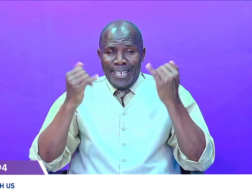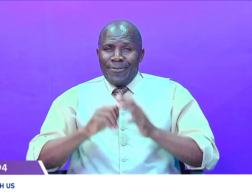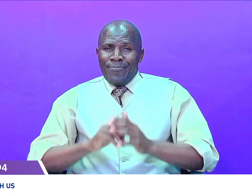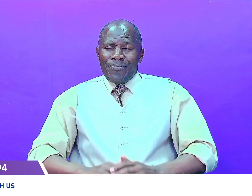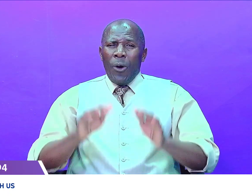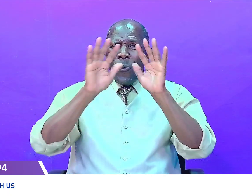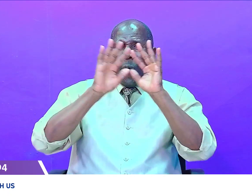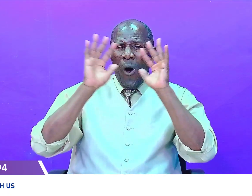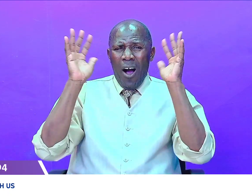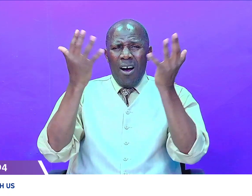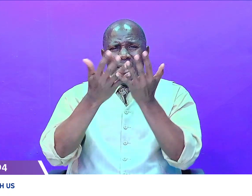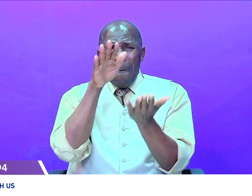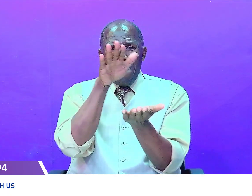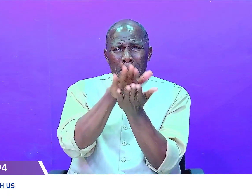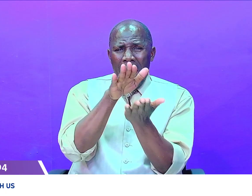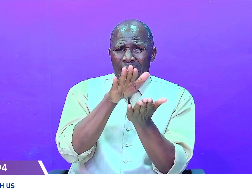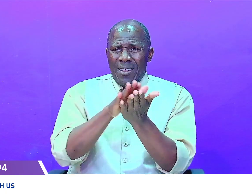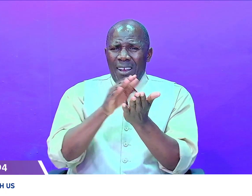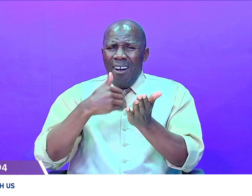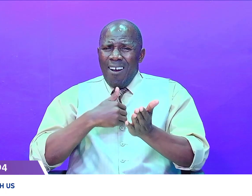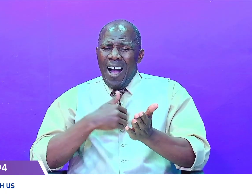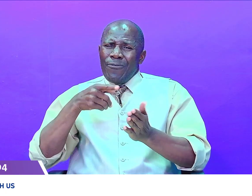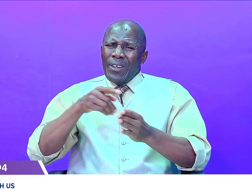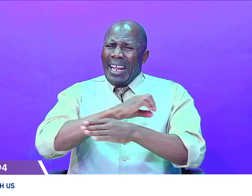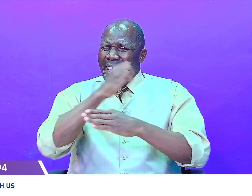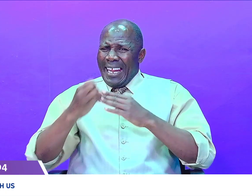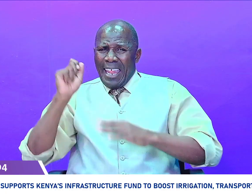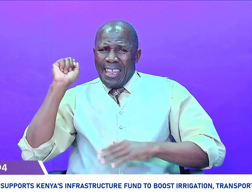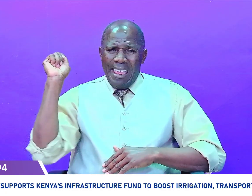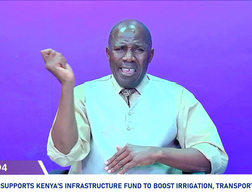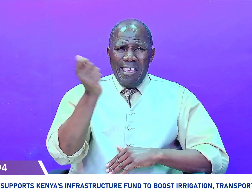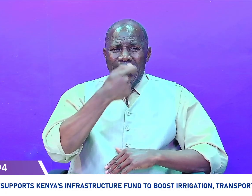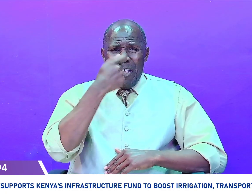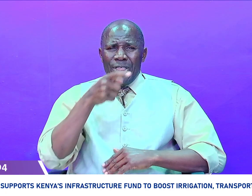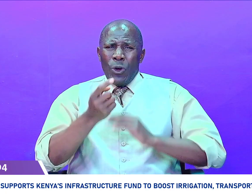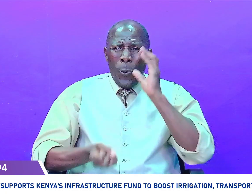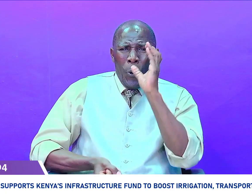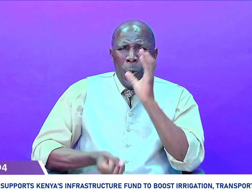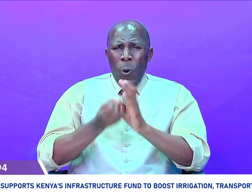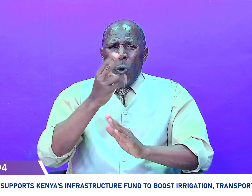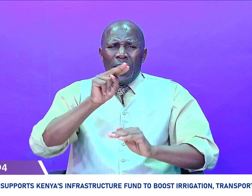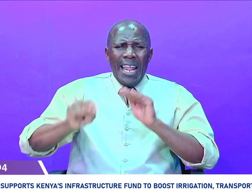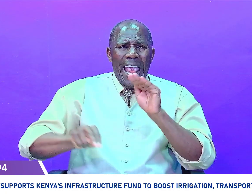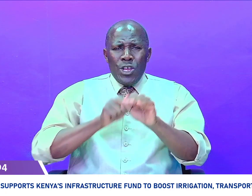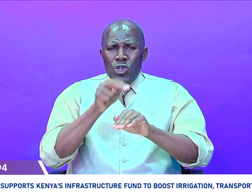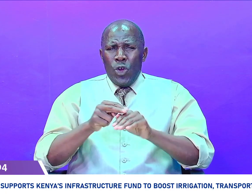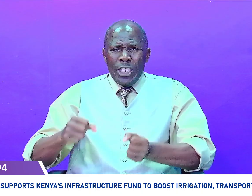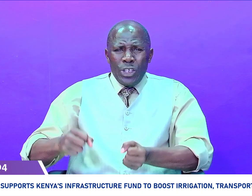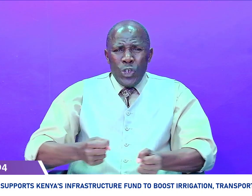Irene Chebiwot. Let's focus on our news. The World Bank has endorsed Kenya's initiative to launch a